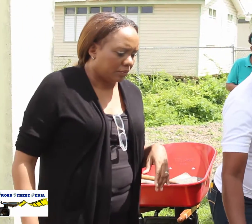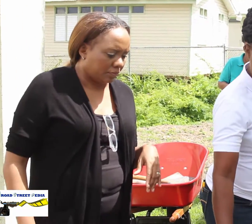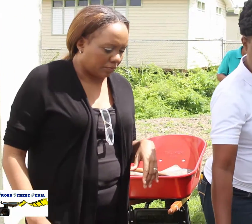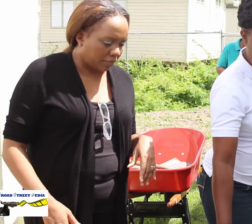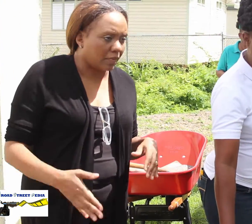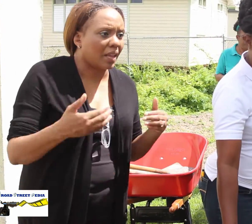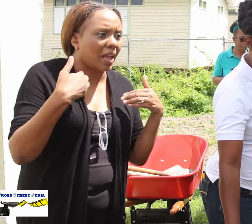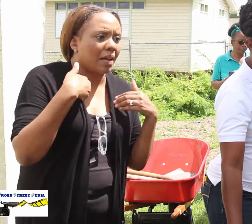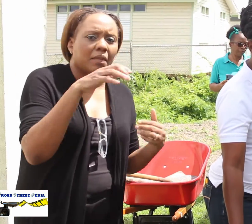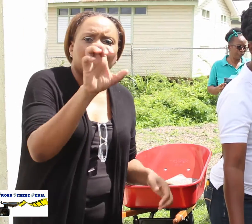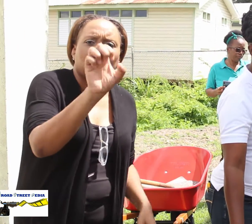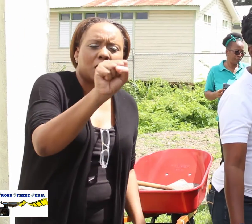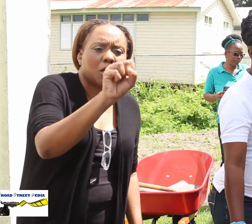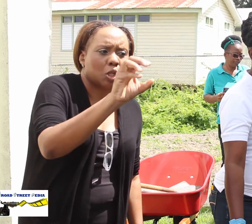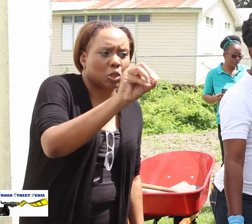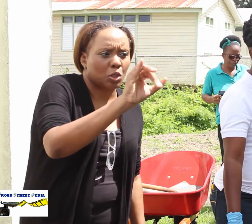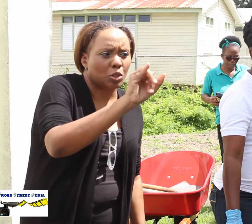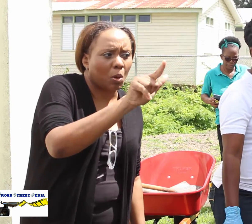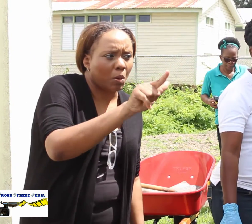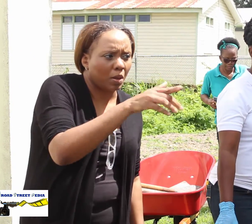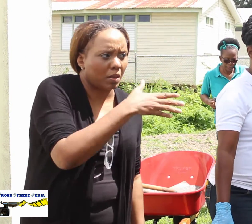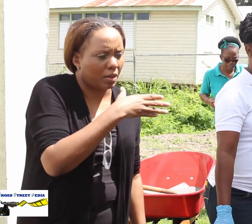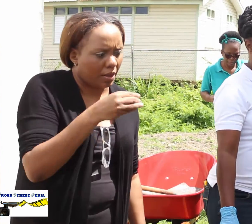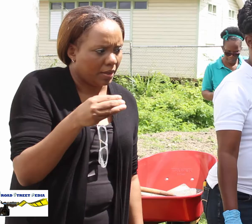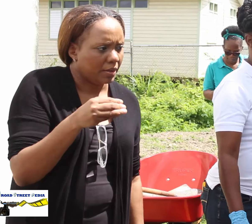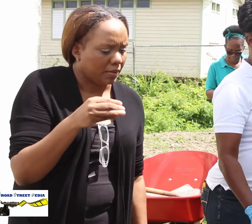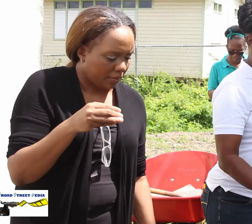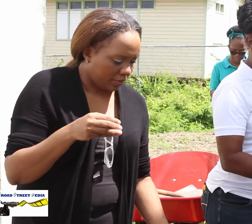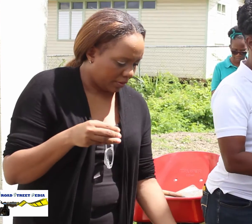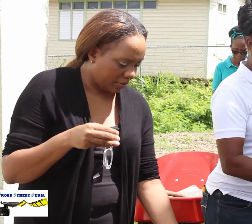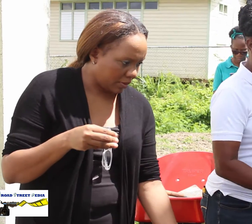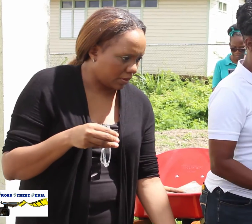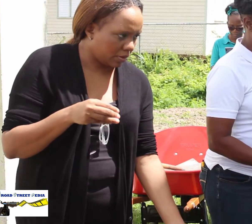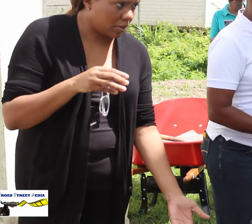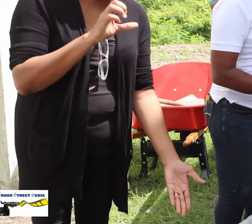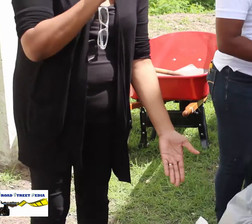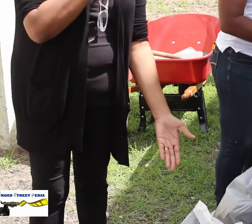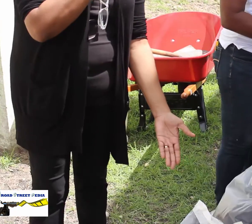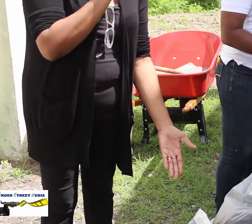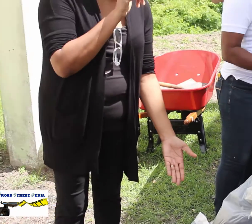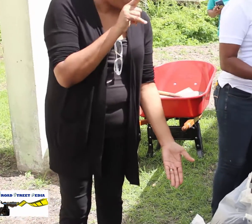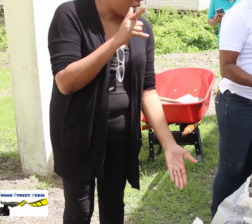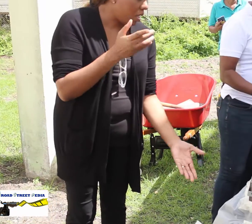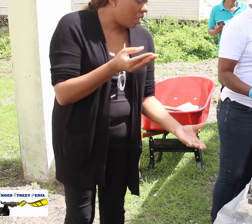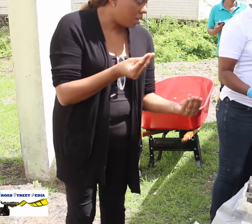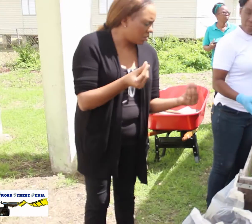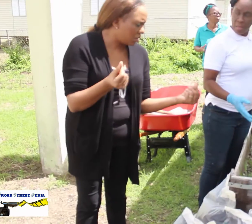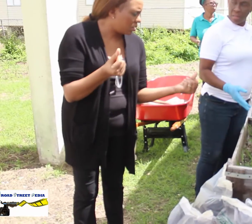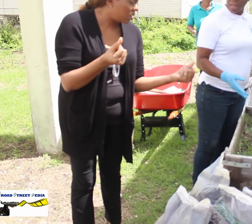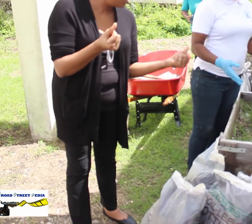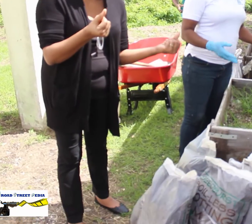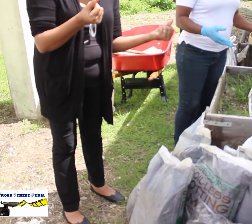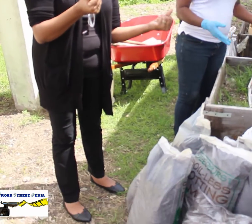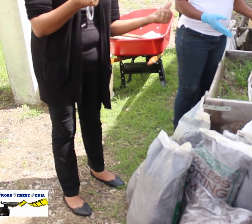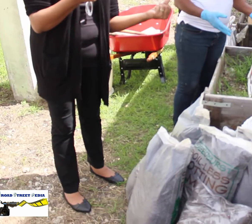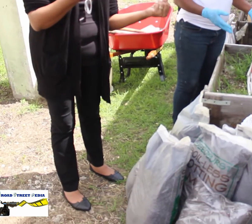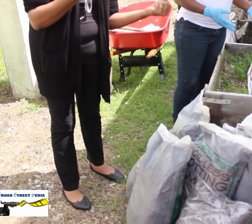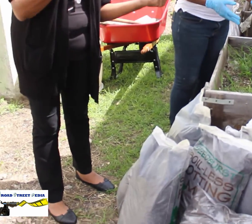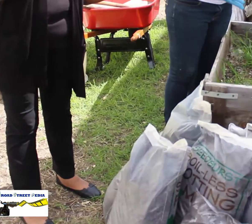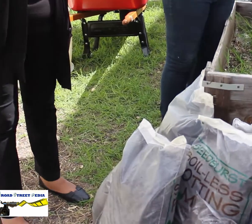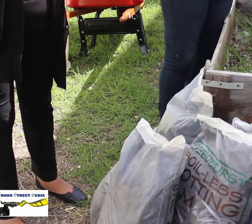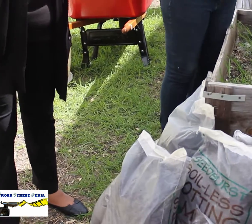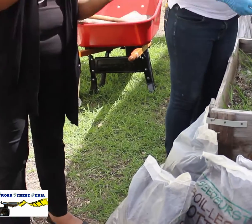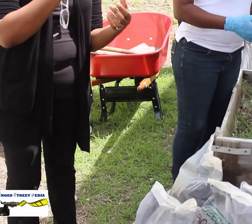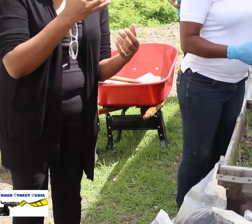soil and we also have compost mix or potting mix. And if you have soil that don't have good